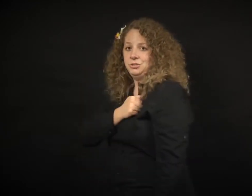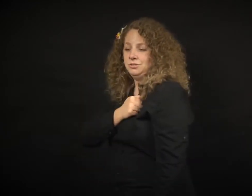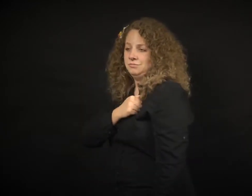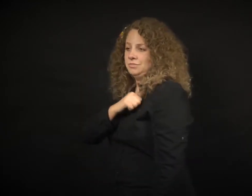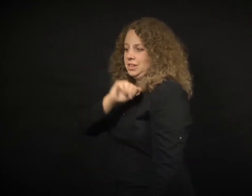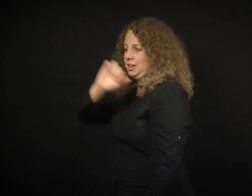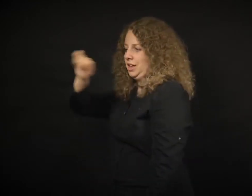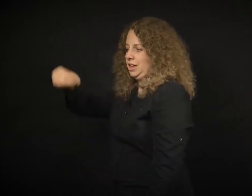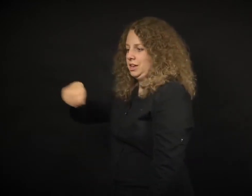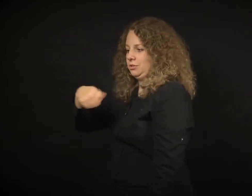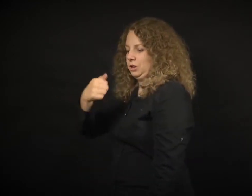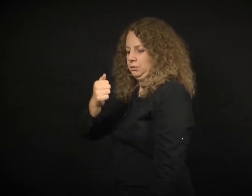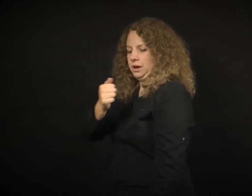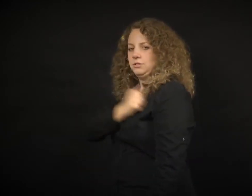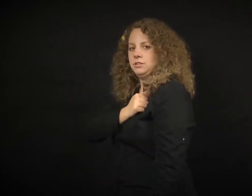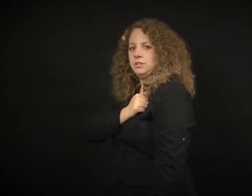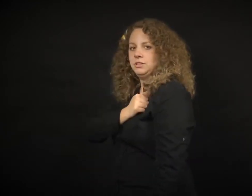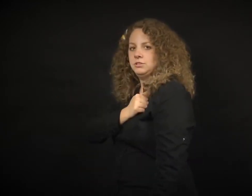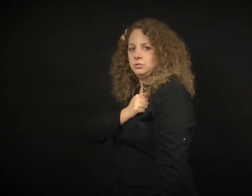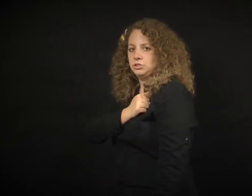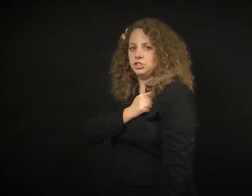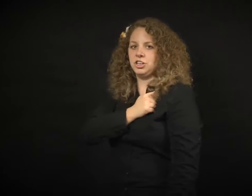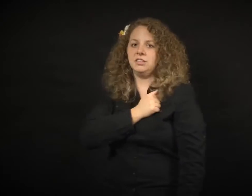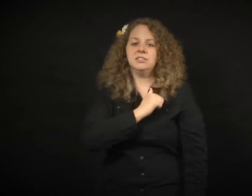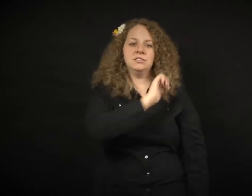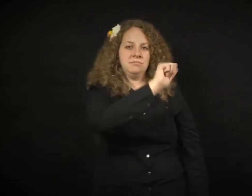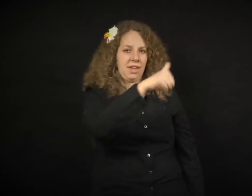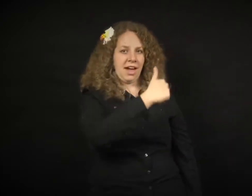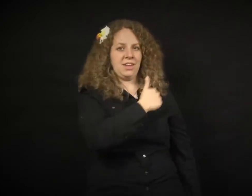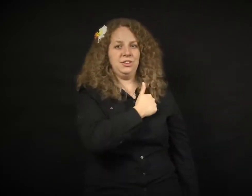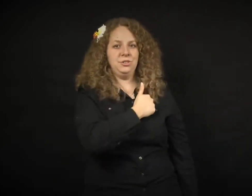attitude, an A going around towards your chest, attitude,